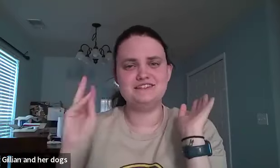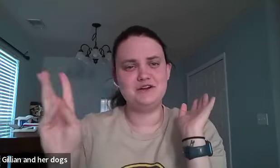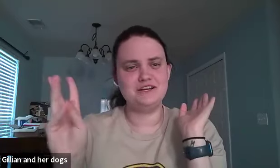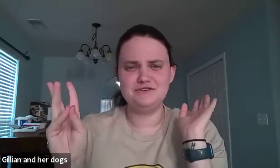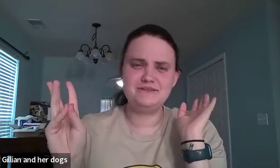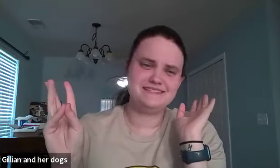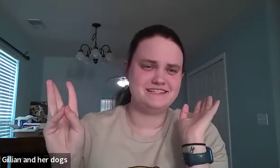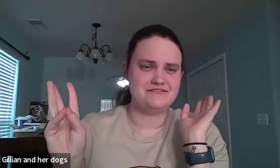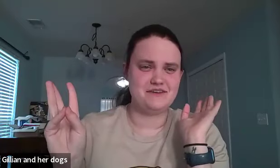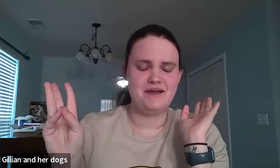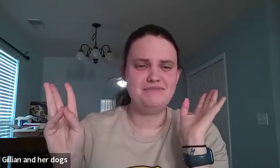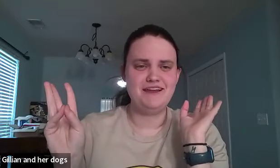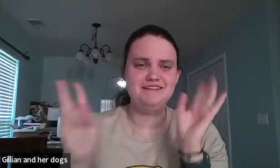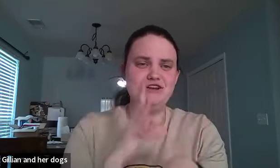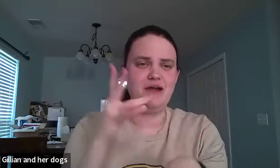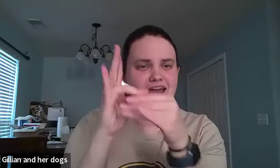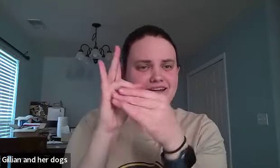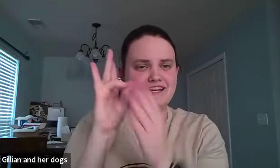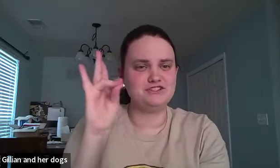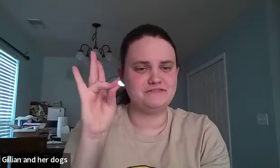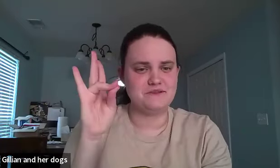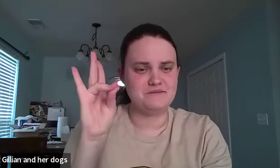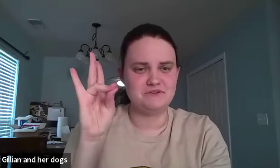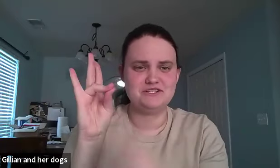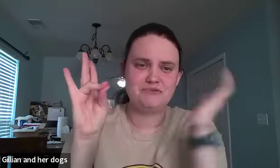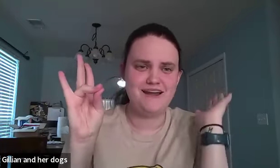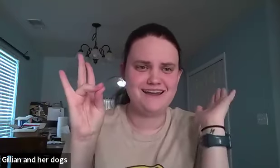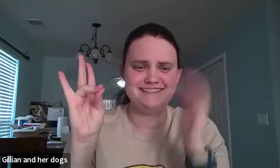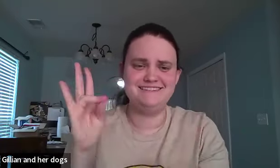that? Sorry, there's only 6 of them. I add an extra family member. Surprise.